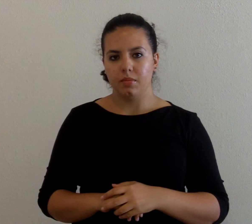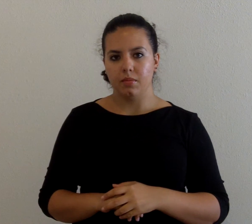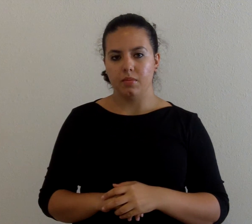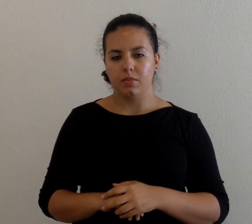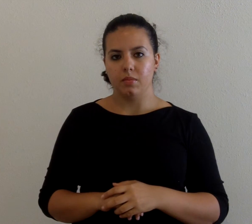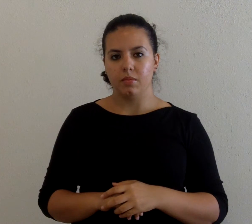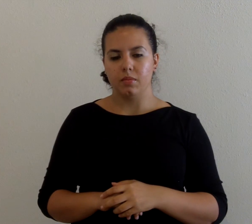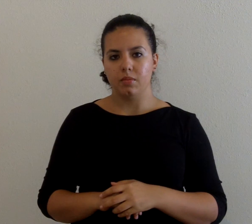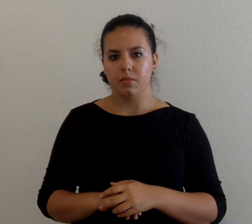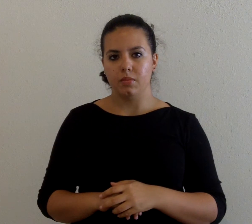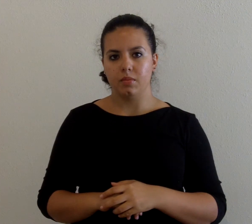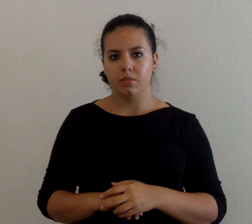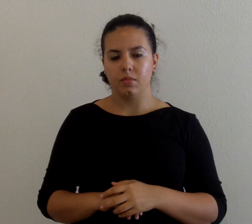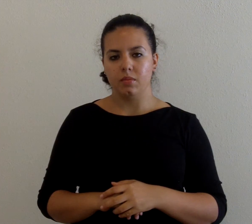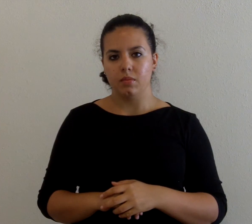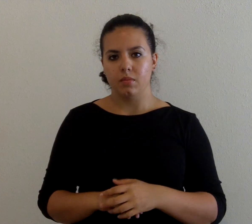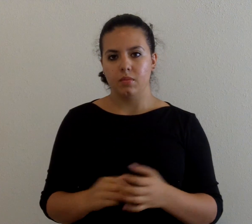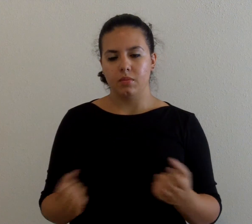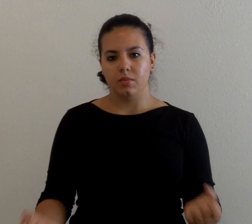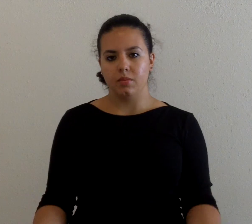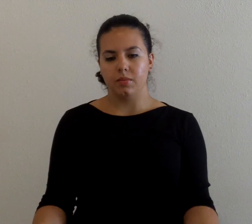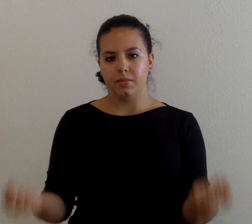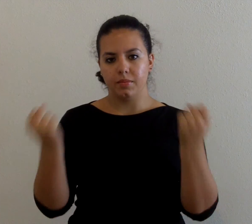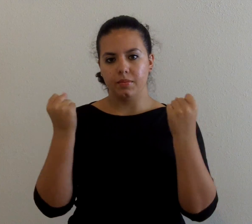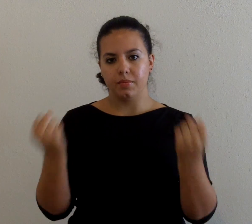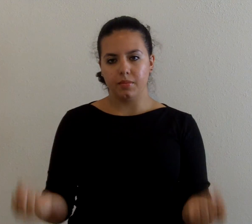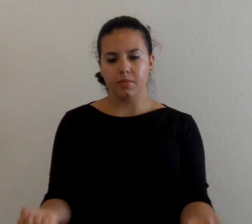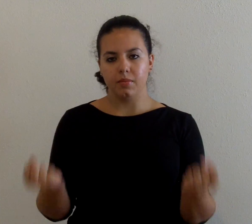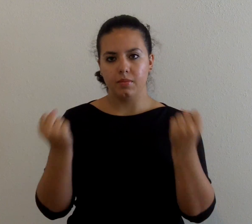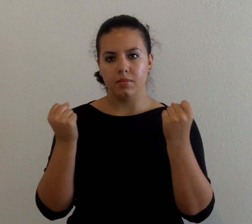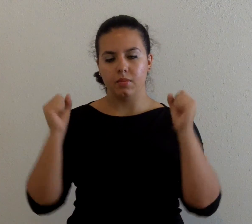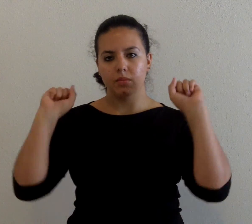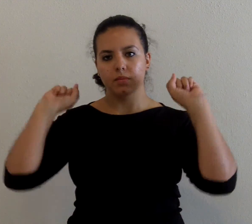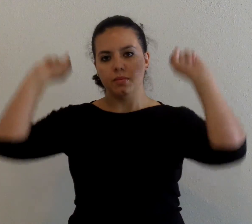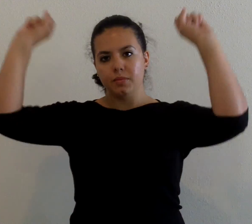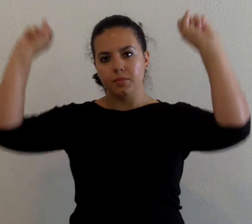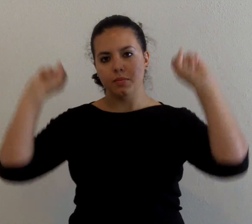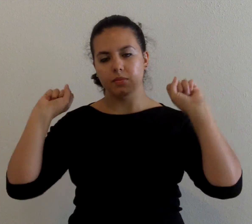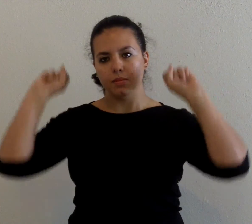Exercise, palm orientation doesn't matter. You can do exercise or exercise.